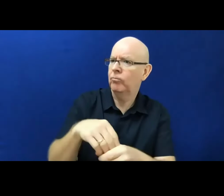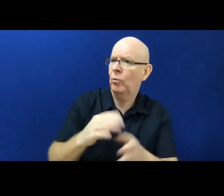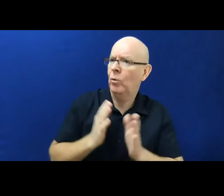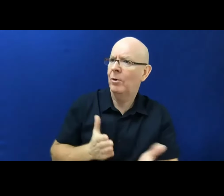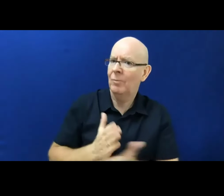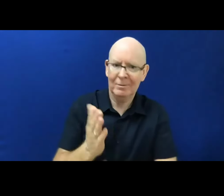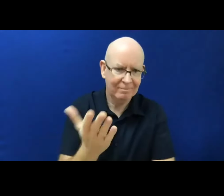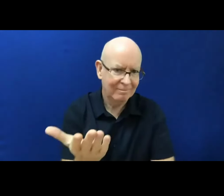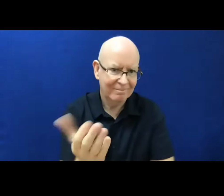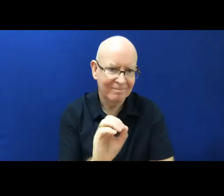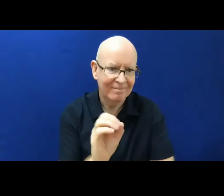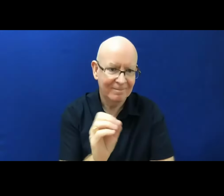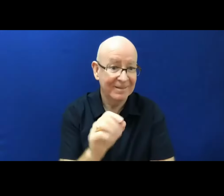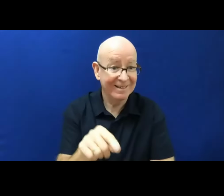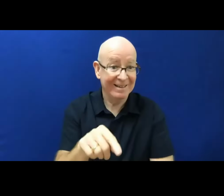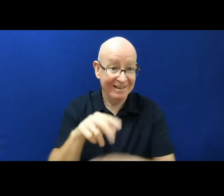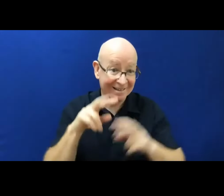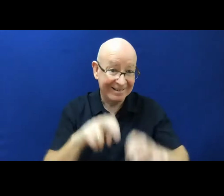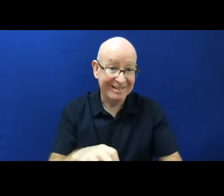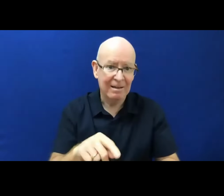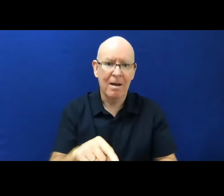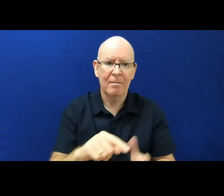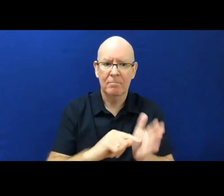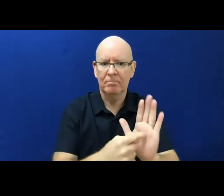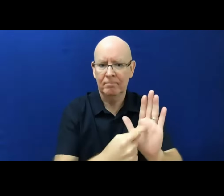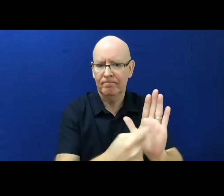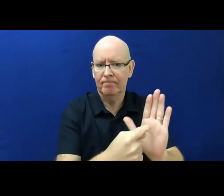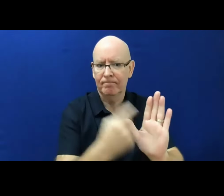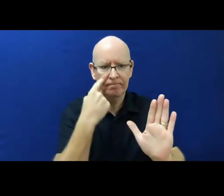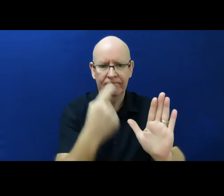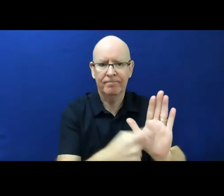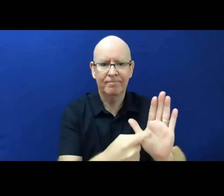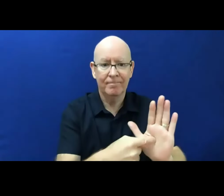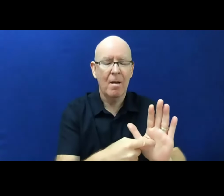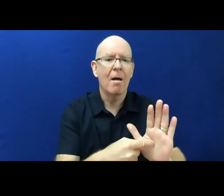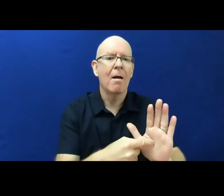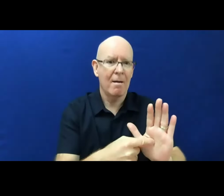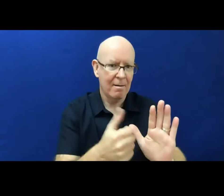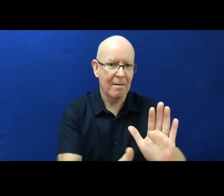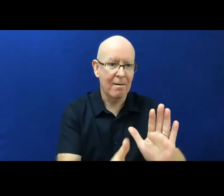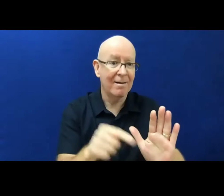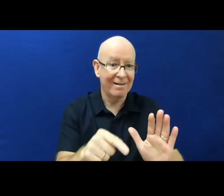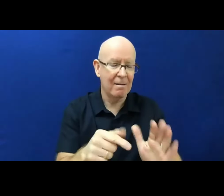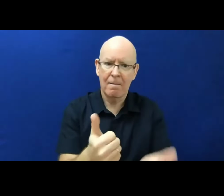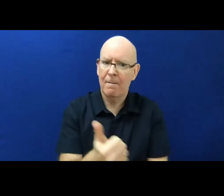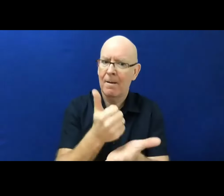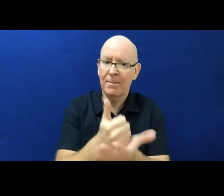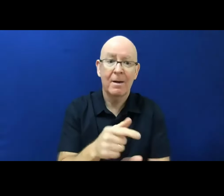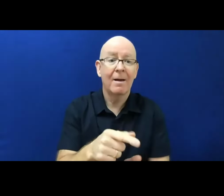civil society, how to better engage with the human rights system, recommendation to national human rights